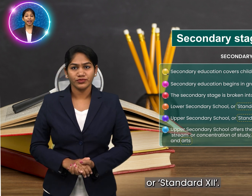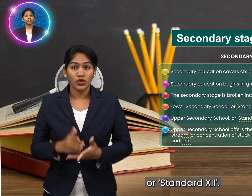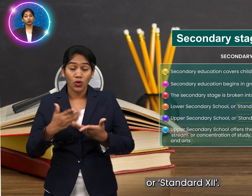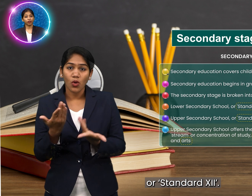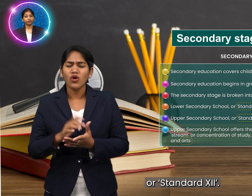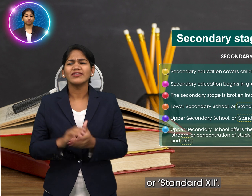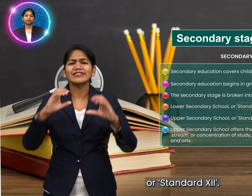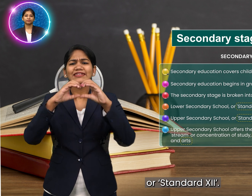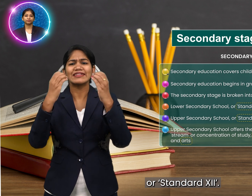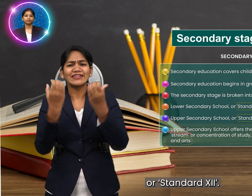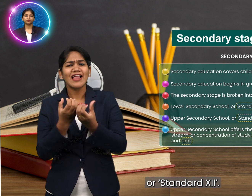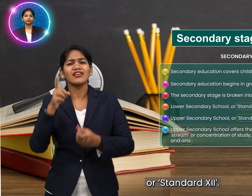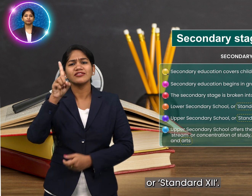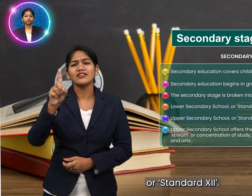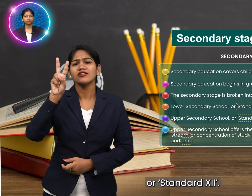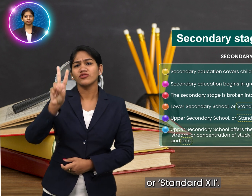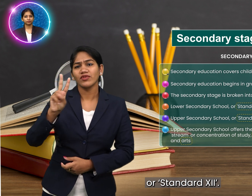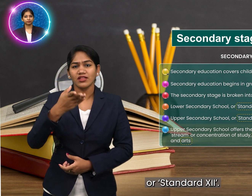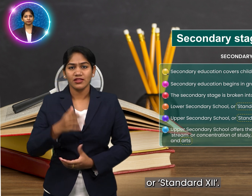or standard 12.